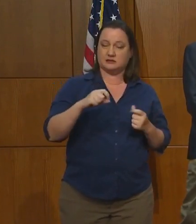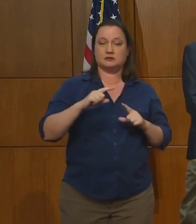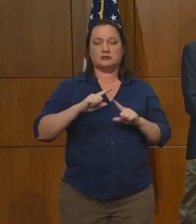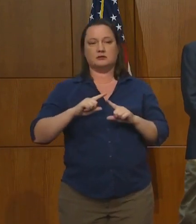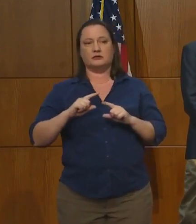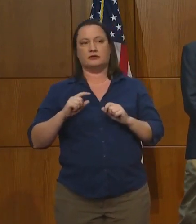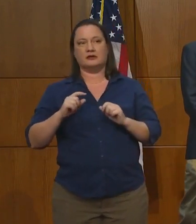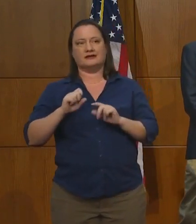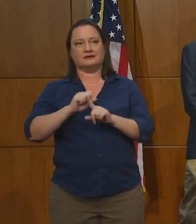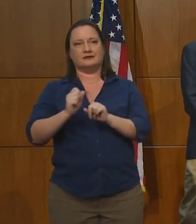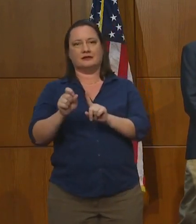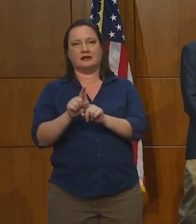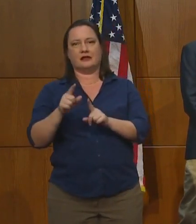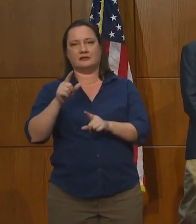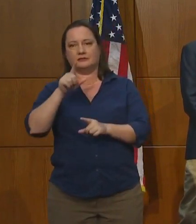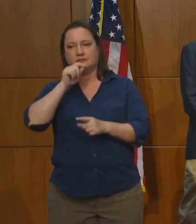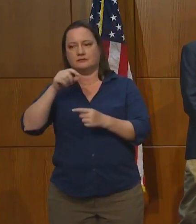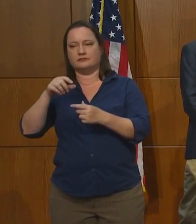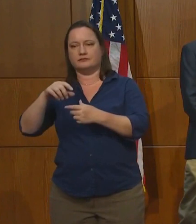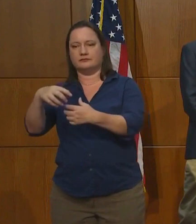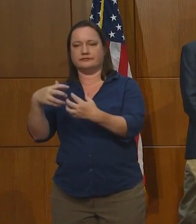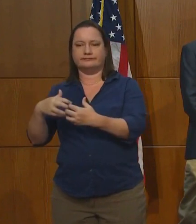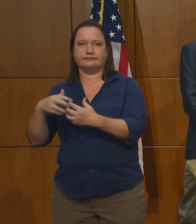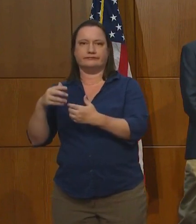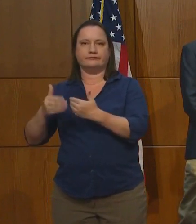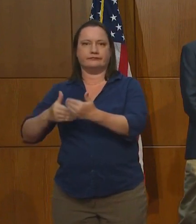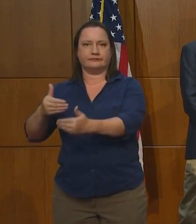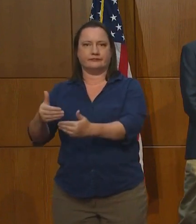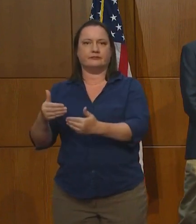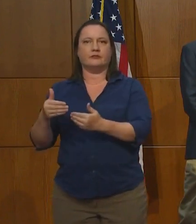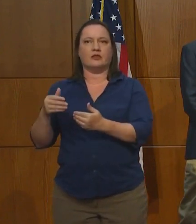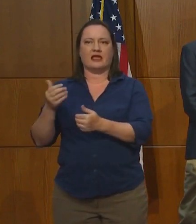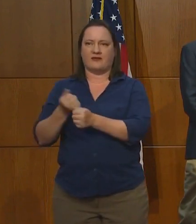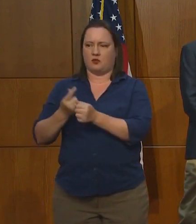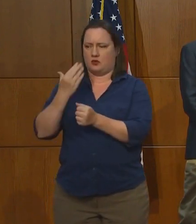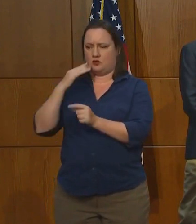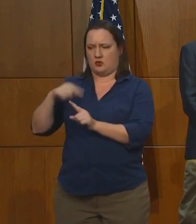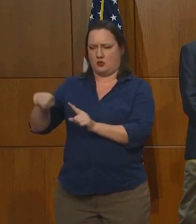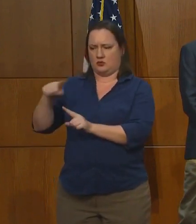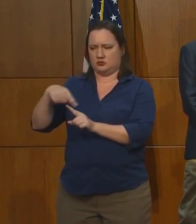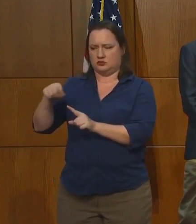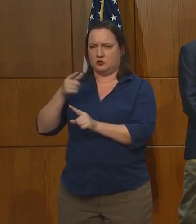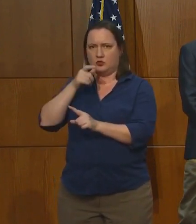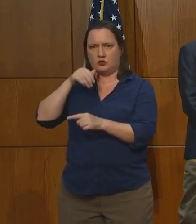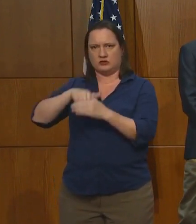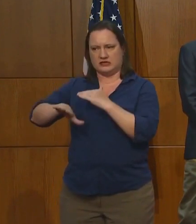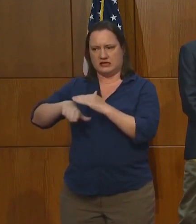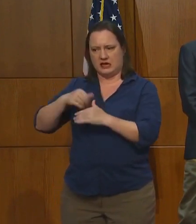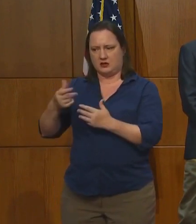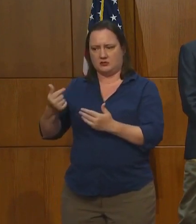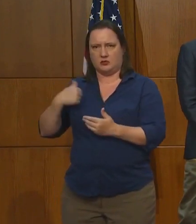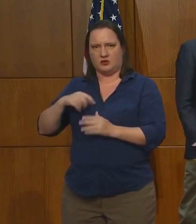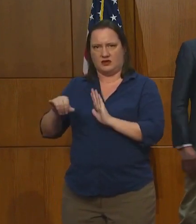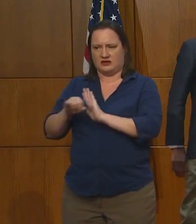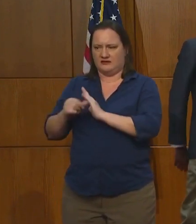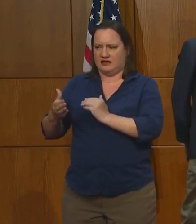a situation like a poultry plant where everyone is known, we can identify